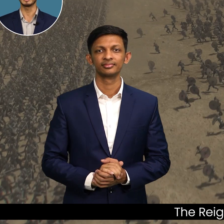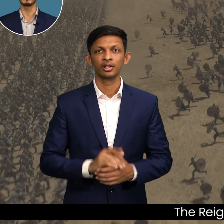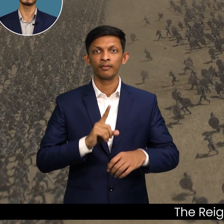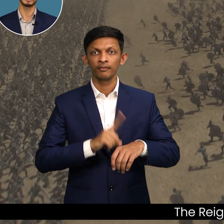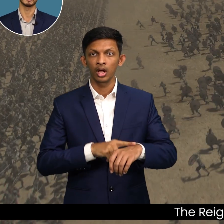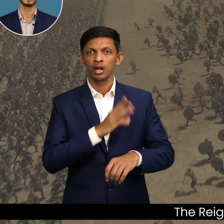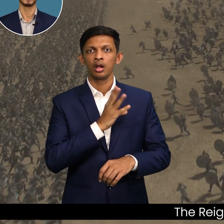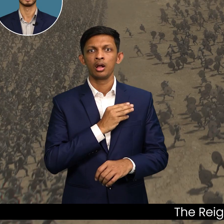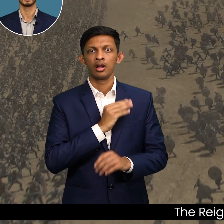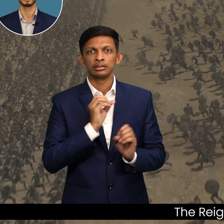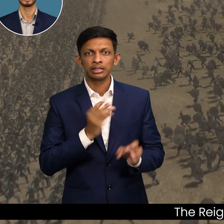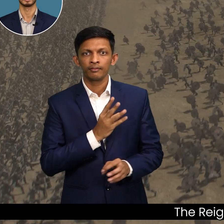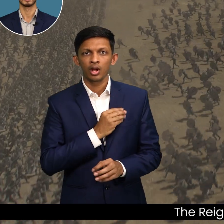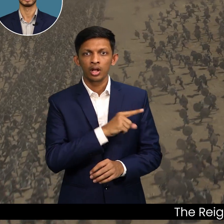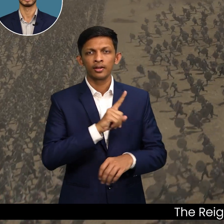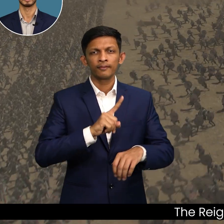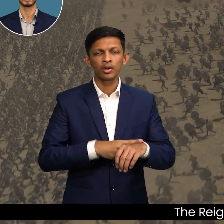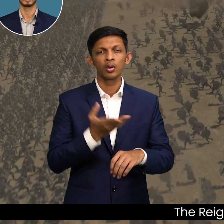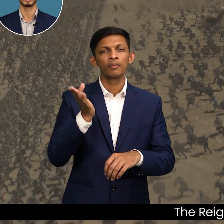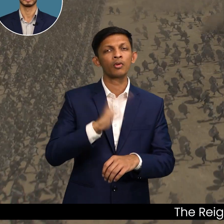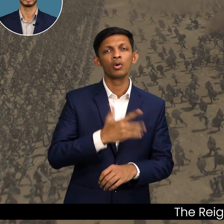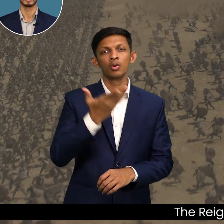The Reign of Terror.